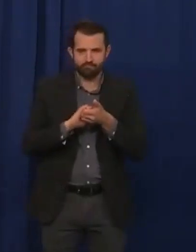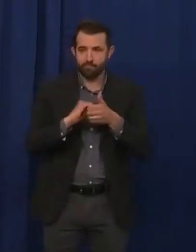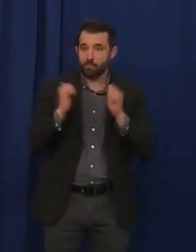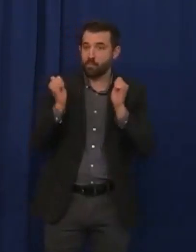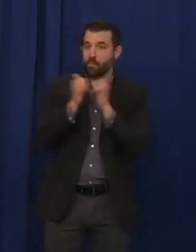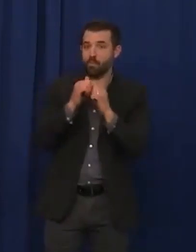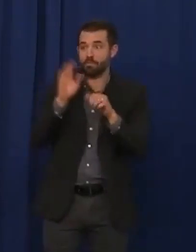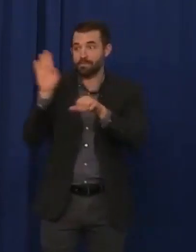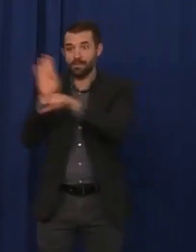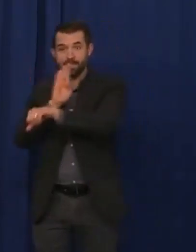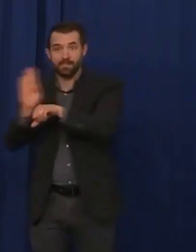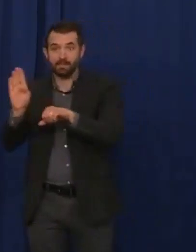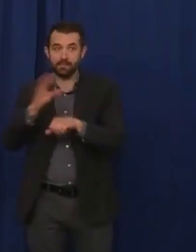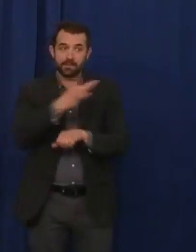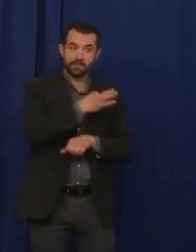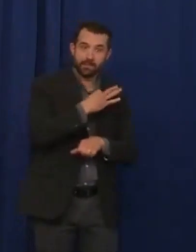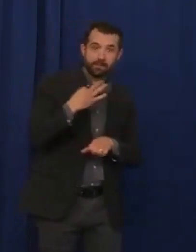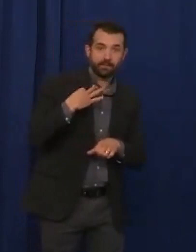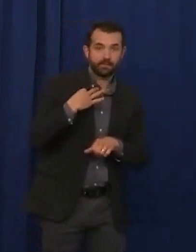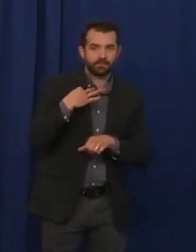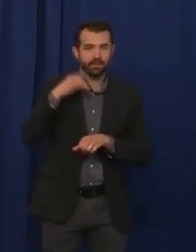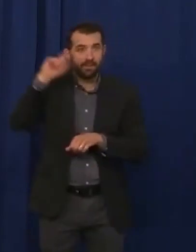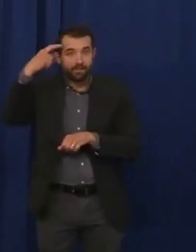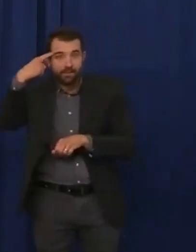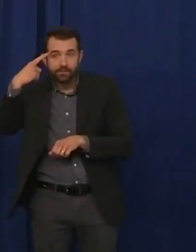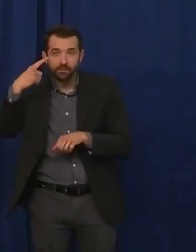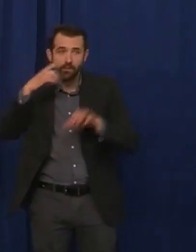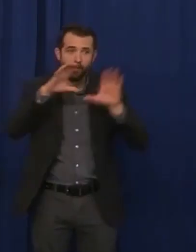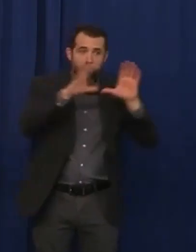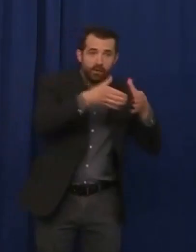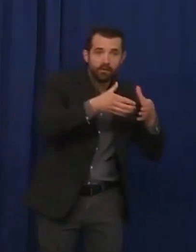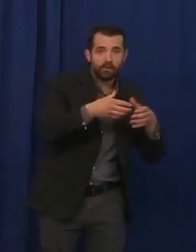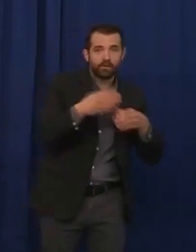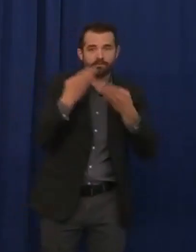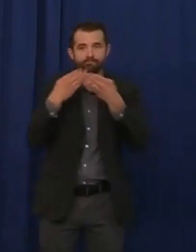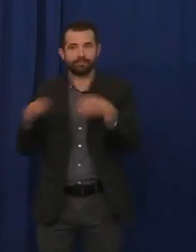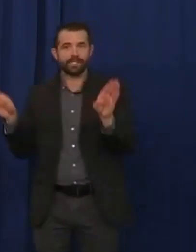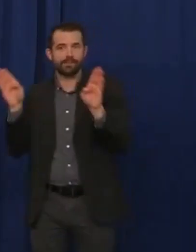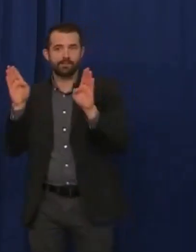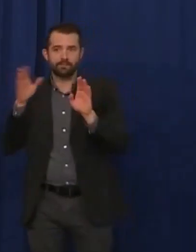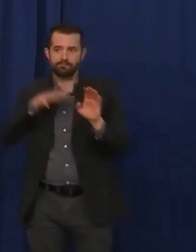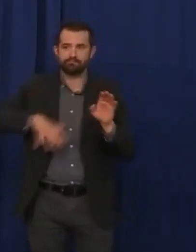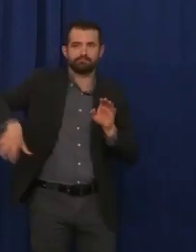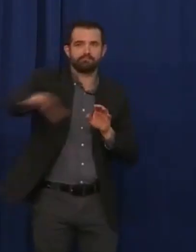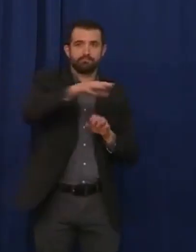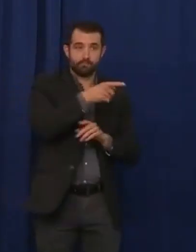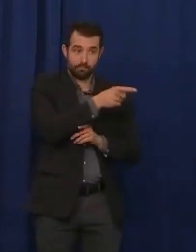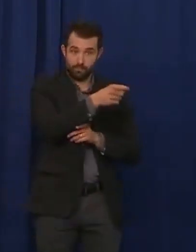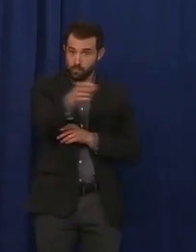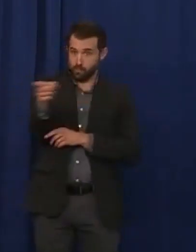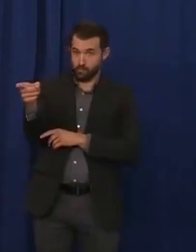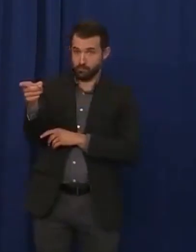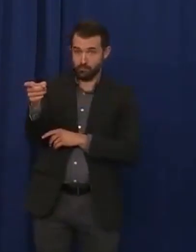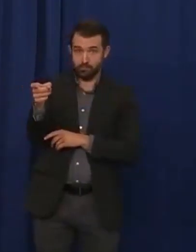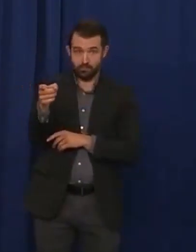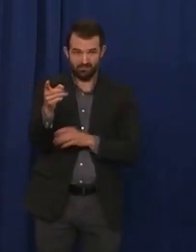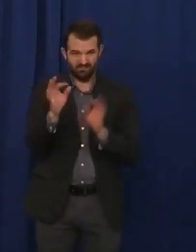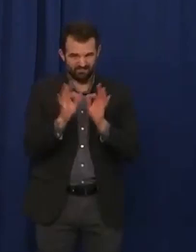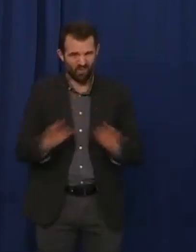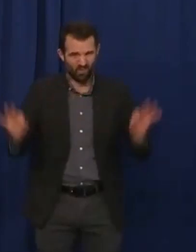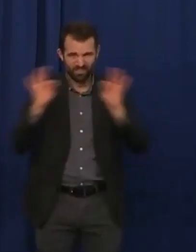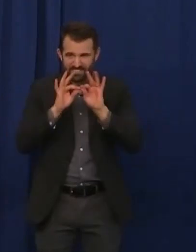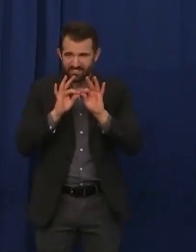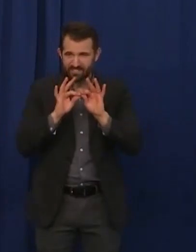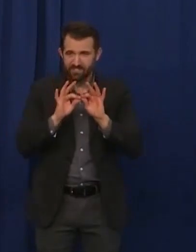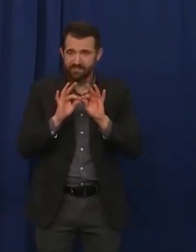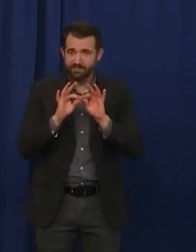employees, government entities, and the public. You. Those are vital to develop, oversee,